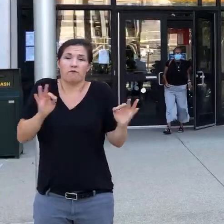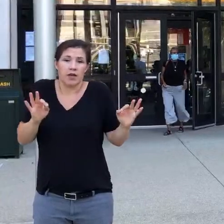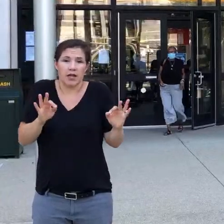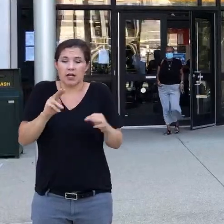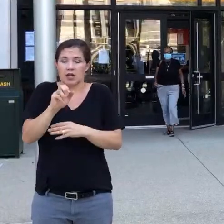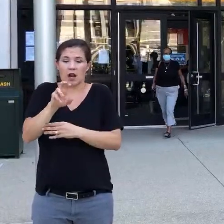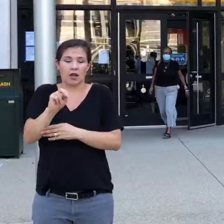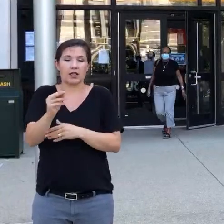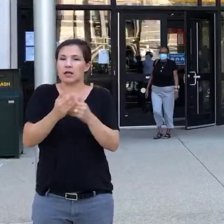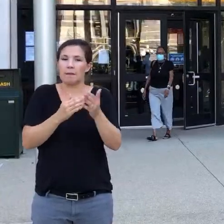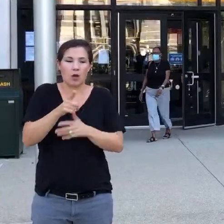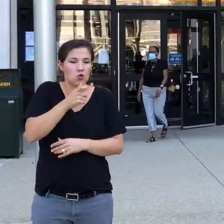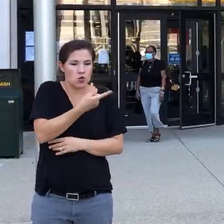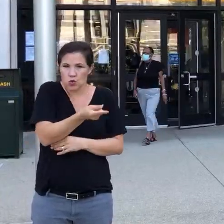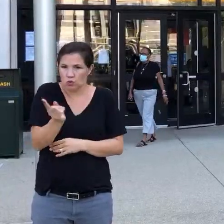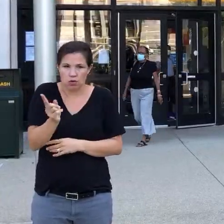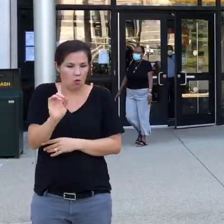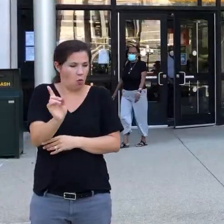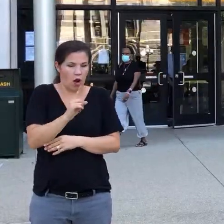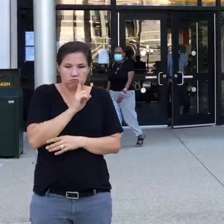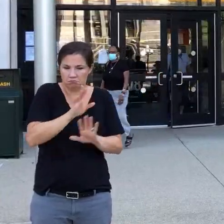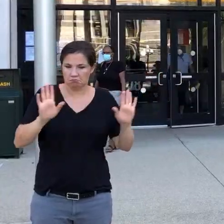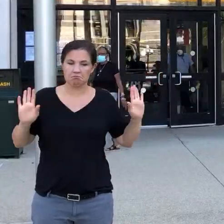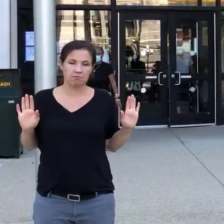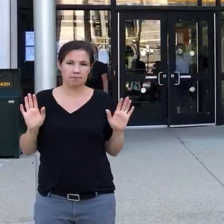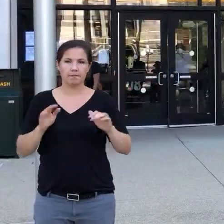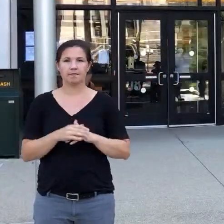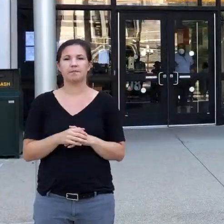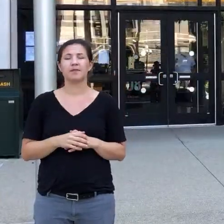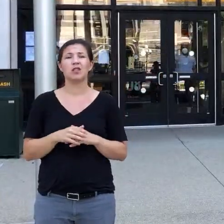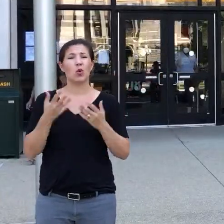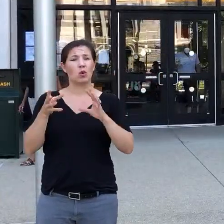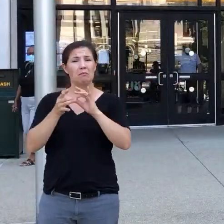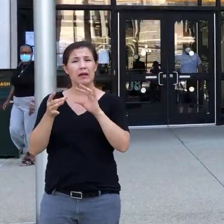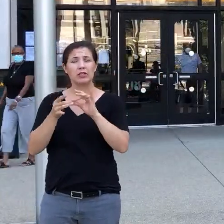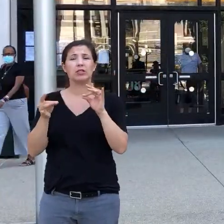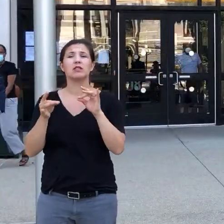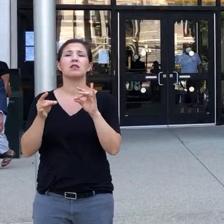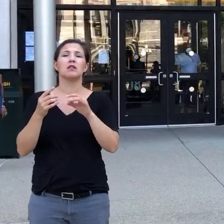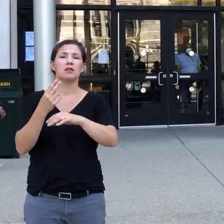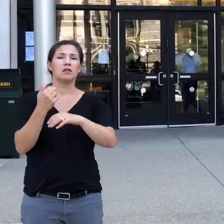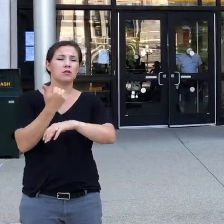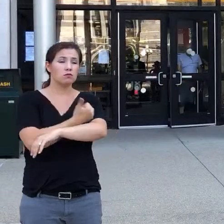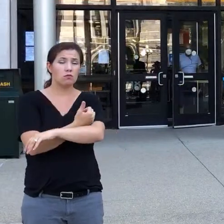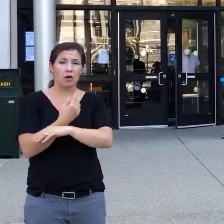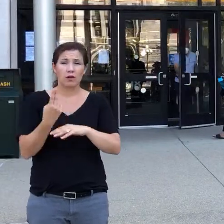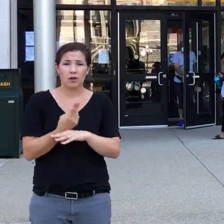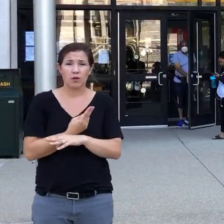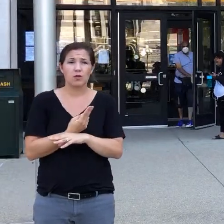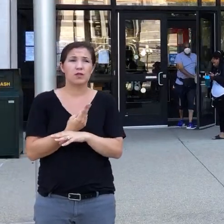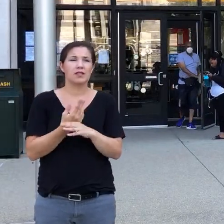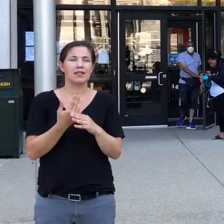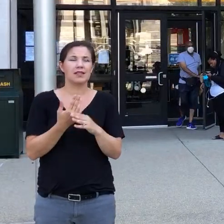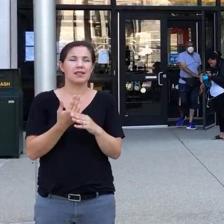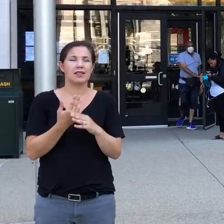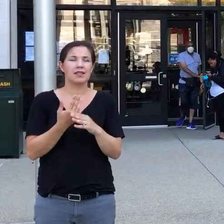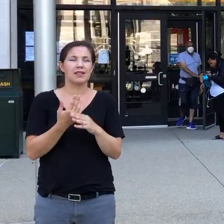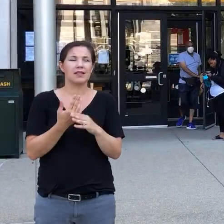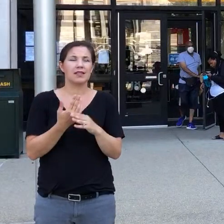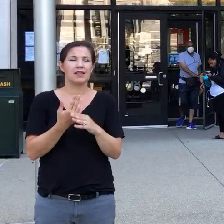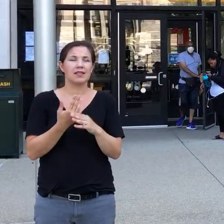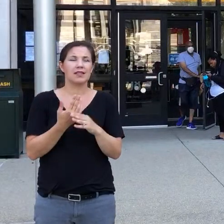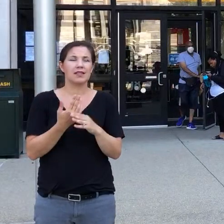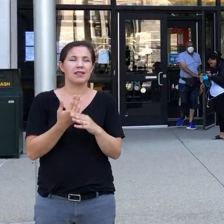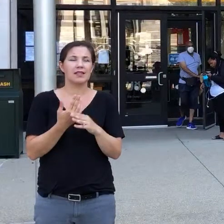they are. As Commissioner O'Brien noted, opiate, substance abuse disorder, it's an equal opportunity killer.